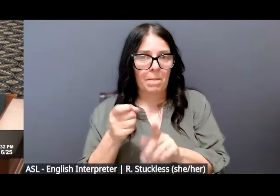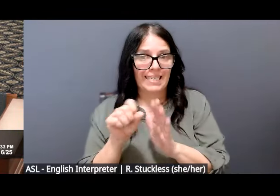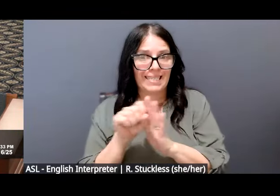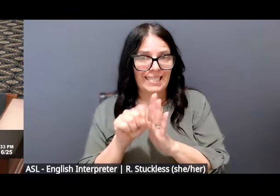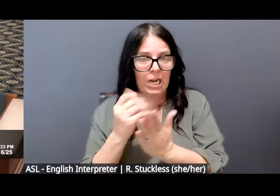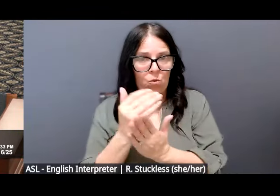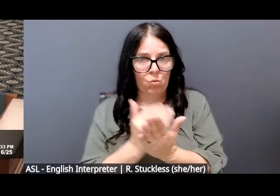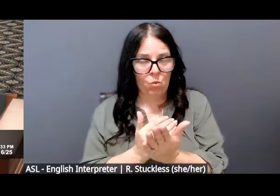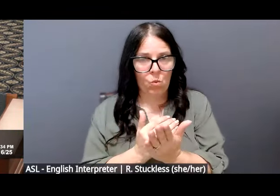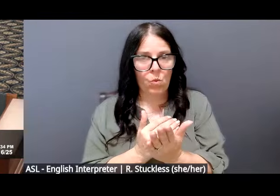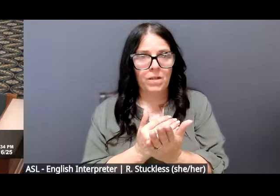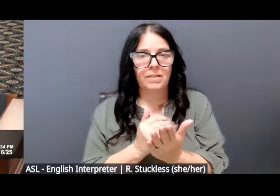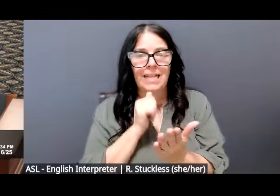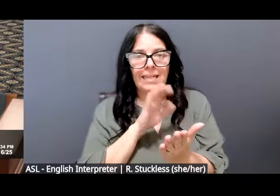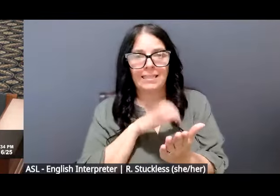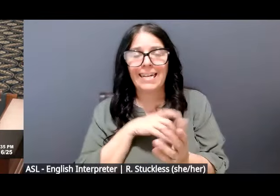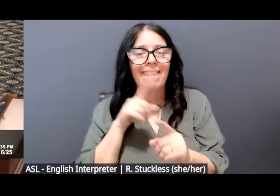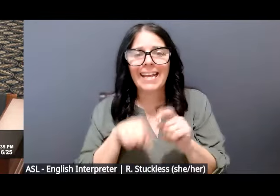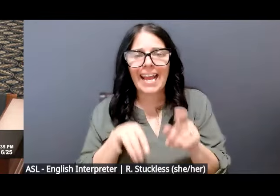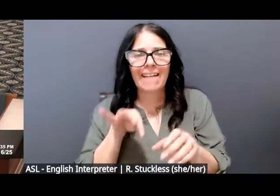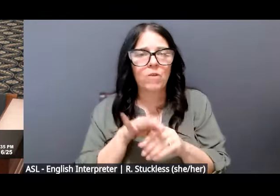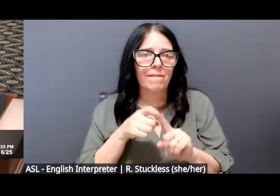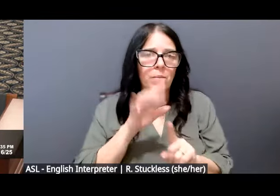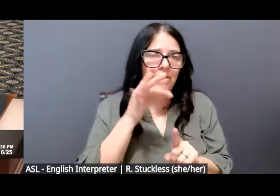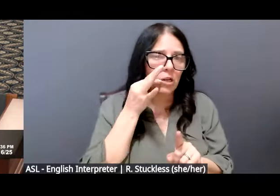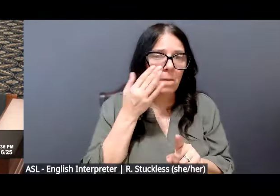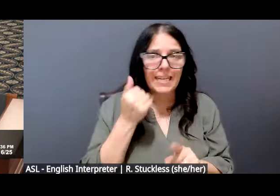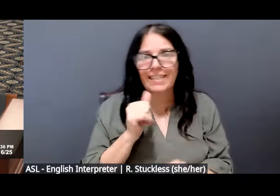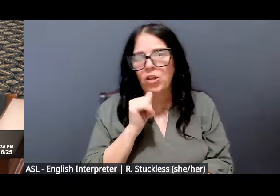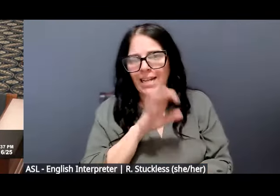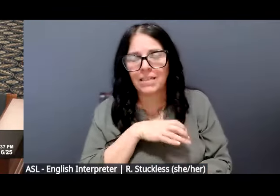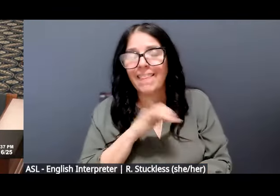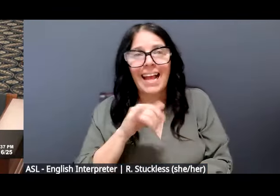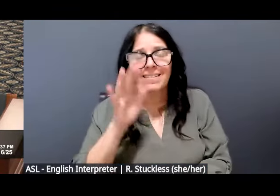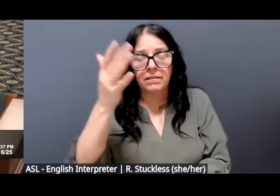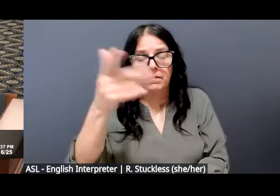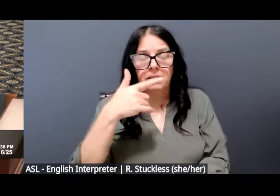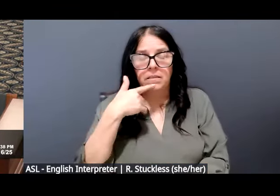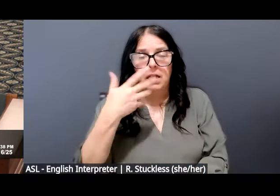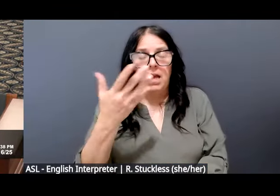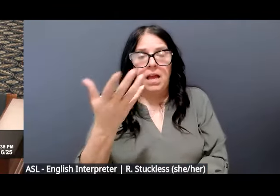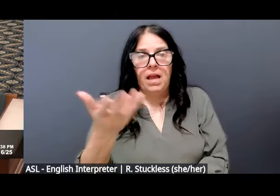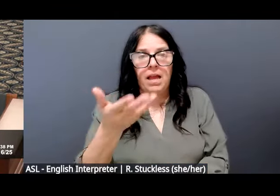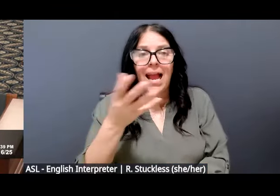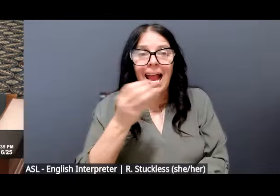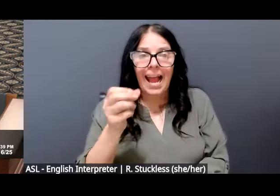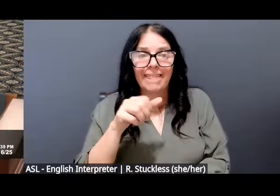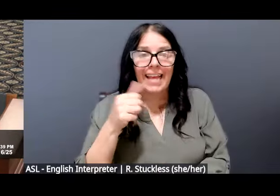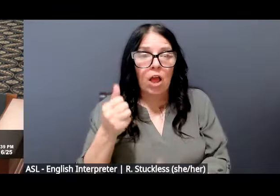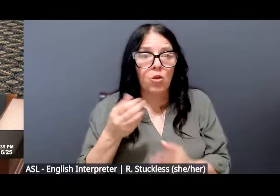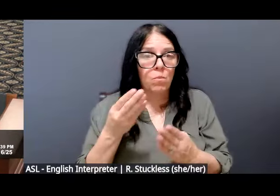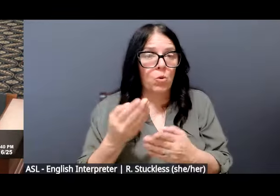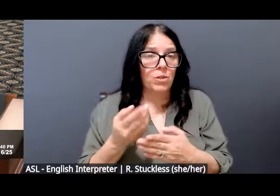rolls because they're still not a citizen. I mean, this is way stuff. And it's also this other proposal last month, you